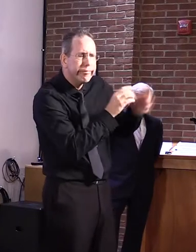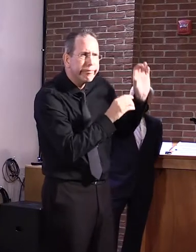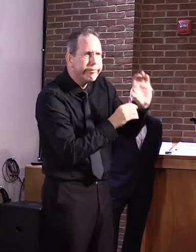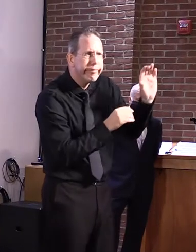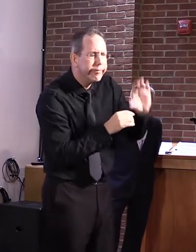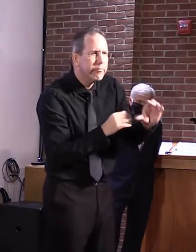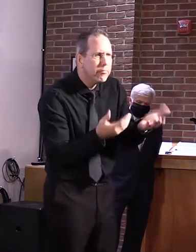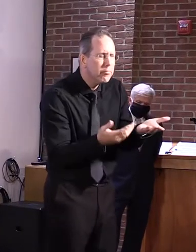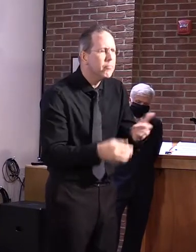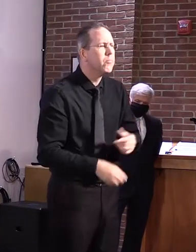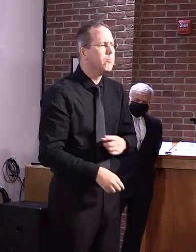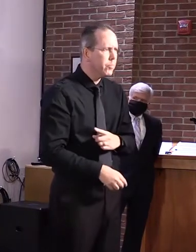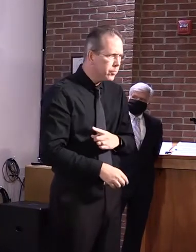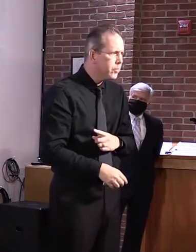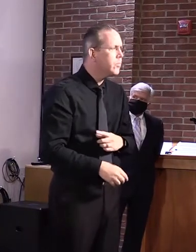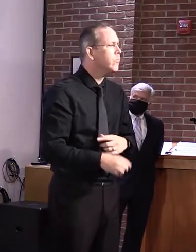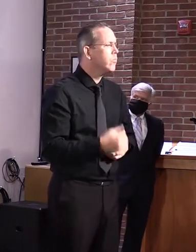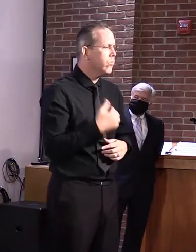know, any remainder money.